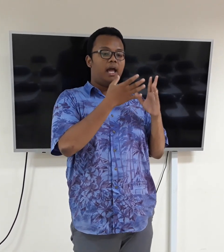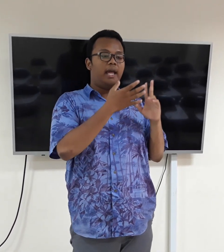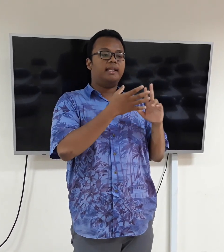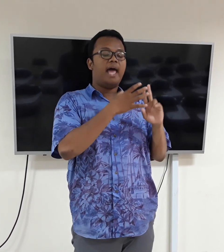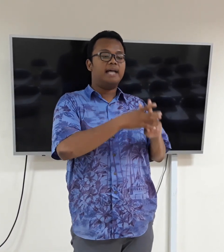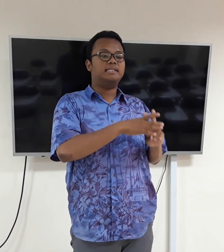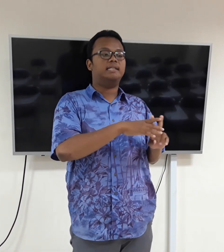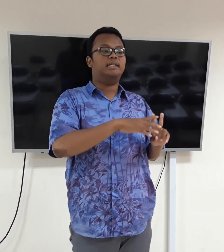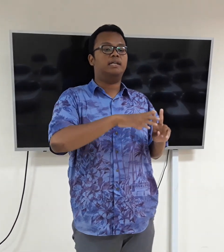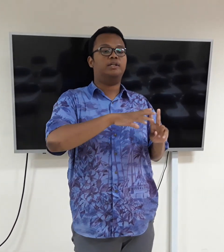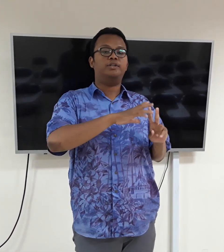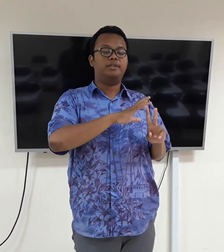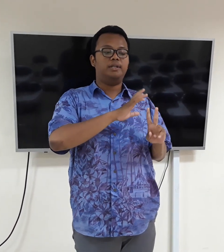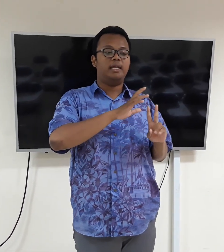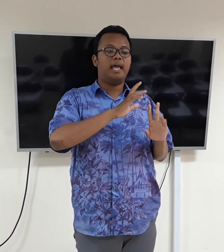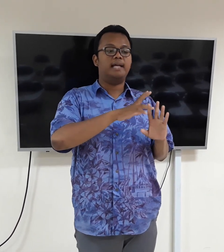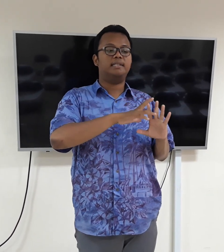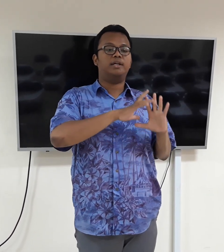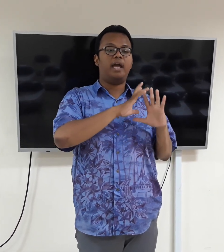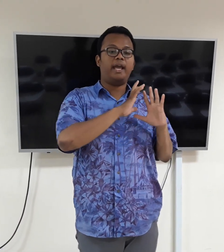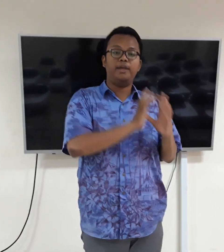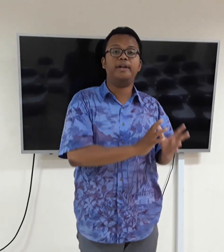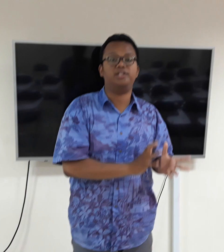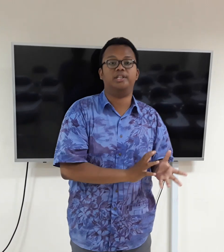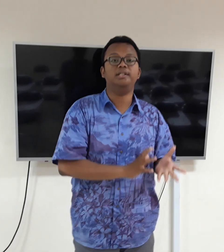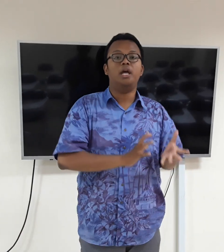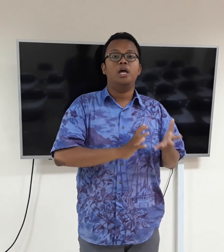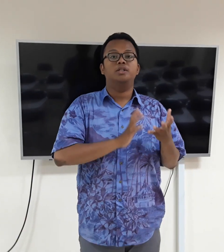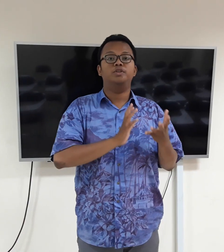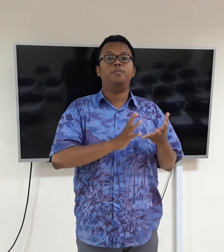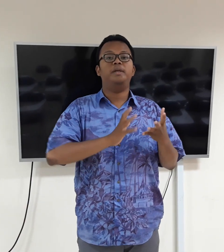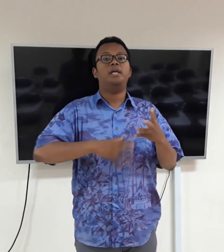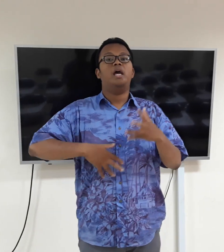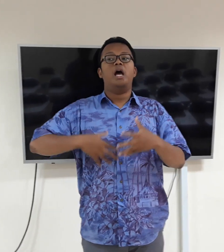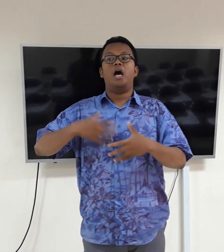it has a accuracy to be